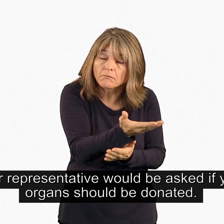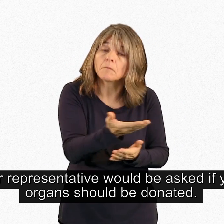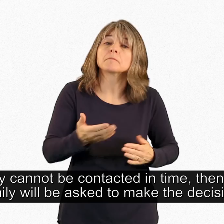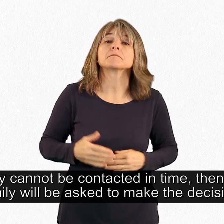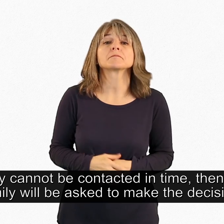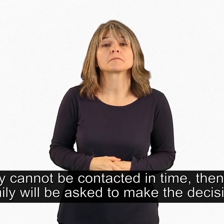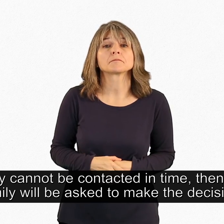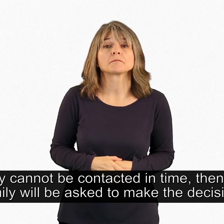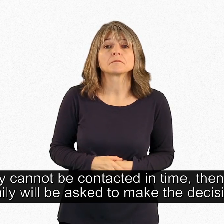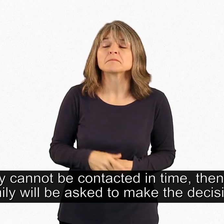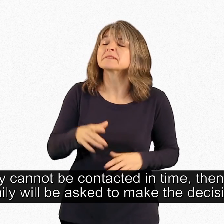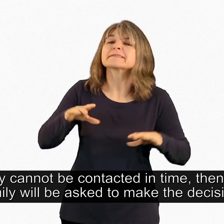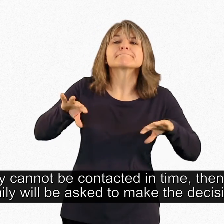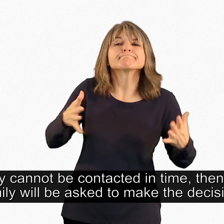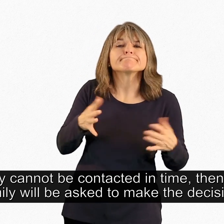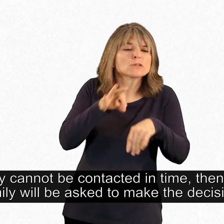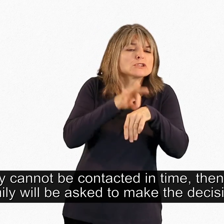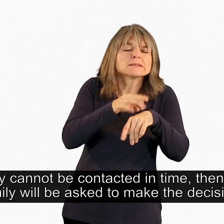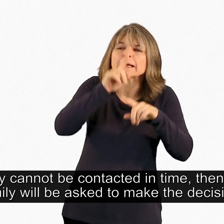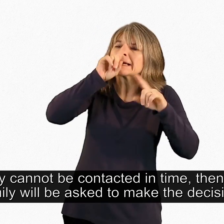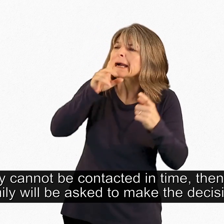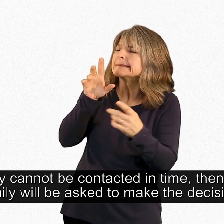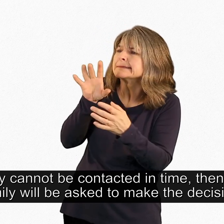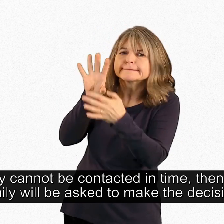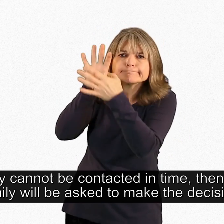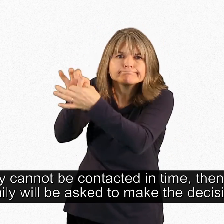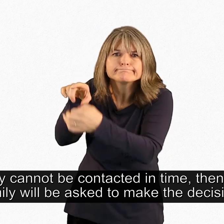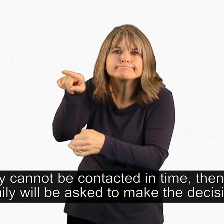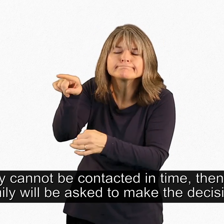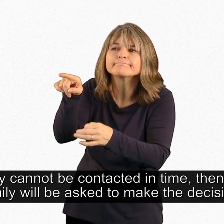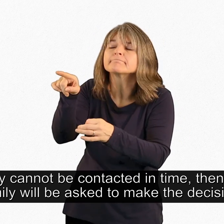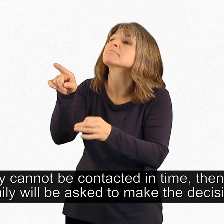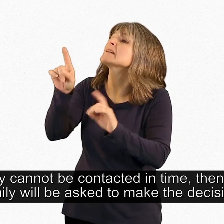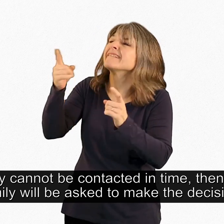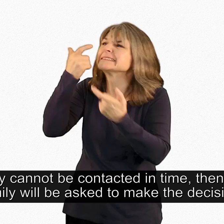If they cannot be contacted in time, then your family will be asked to make the decision.